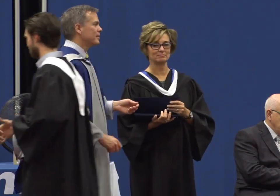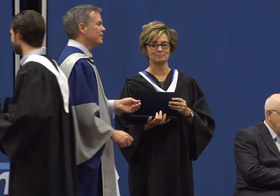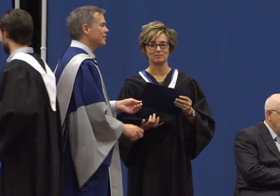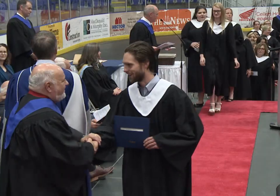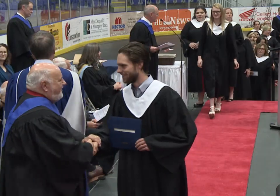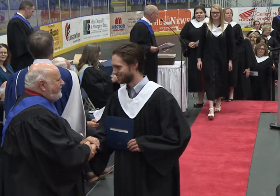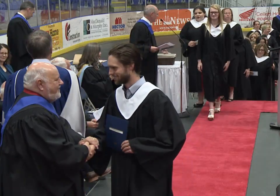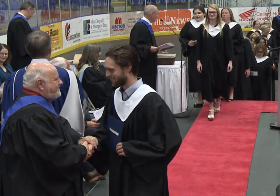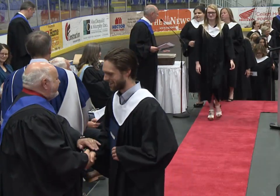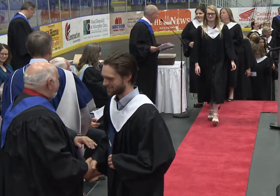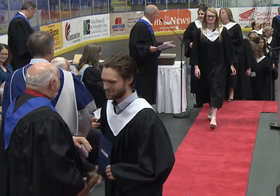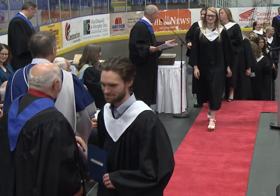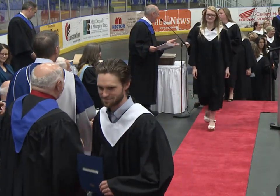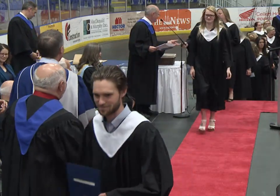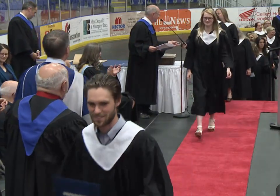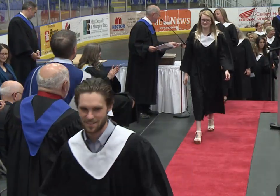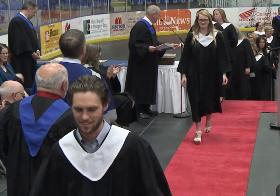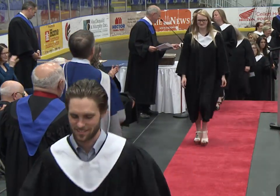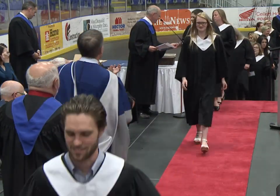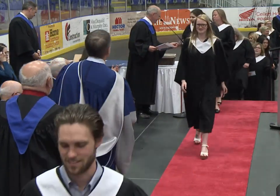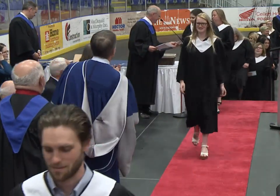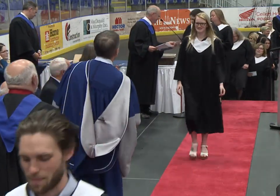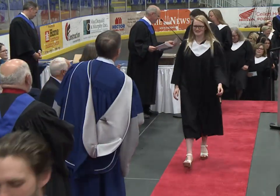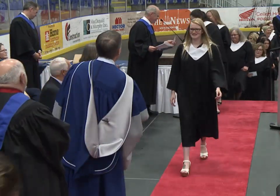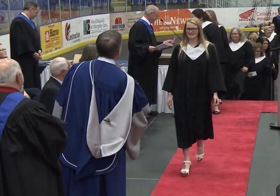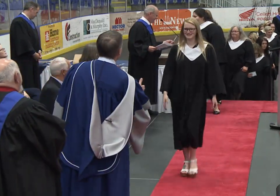Victoria McDonald.